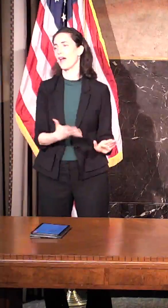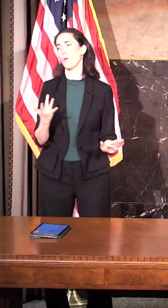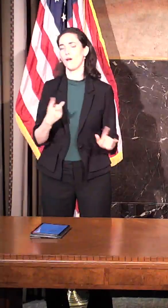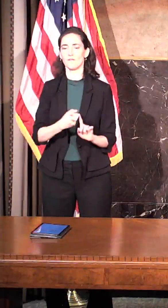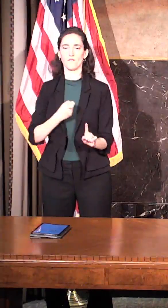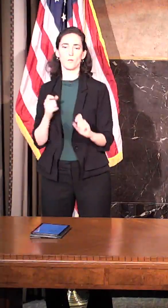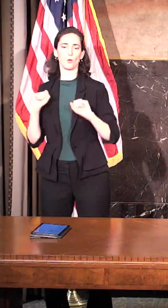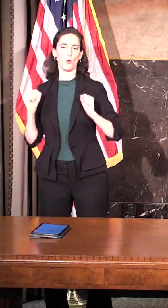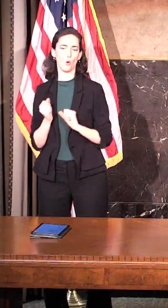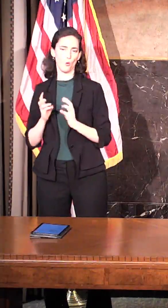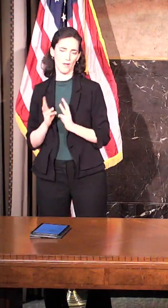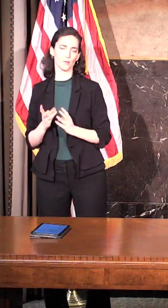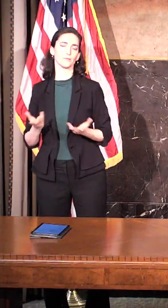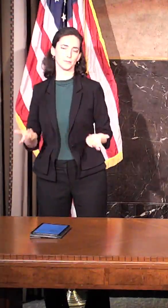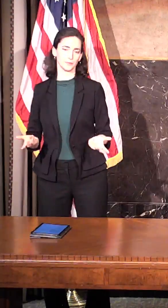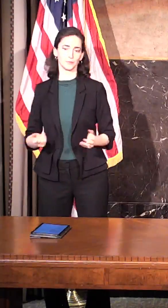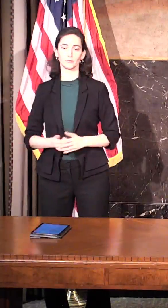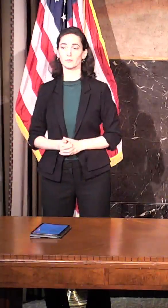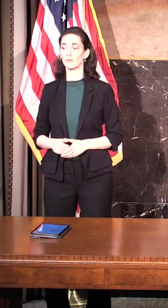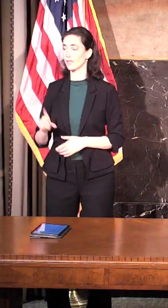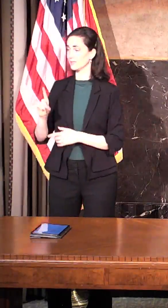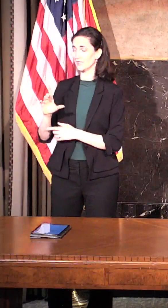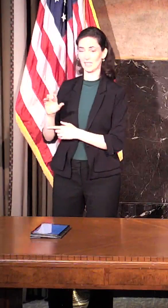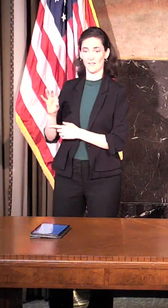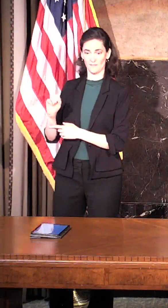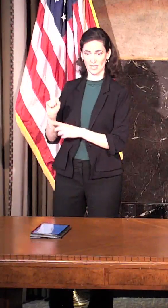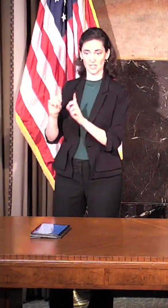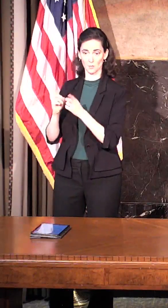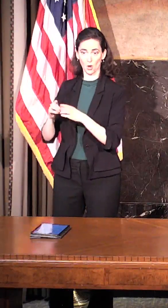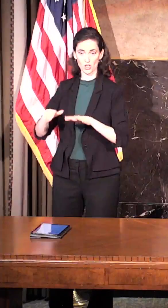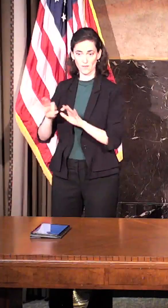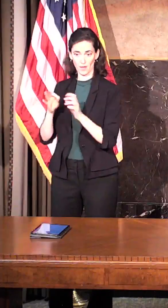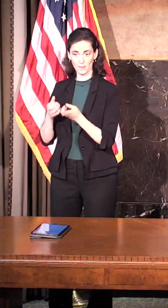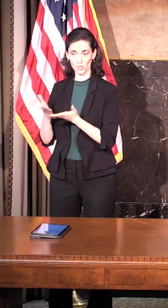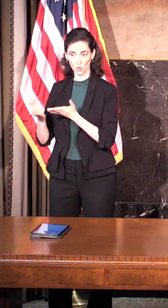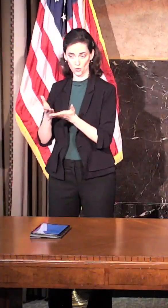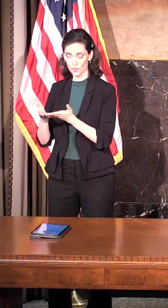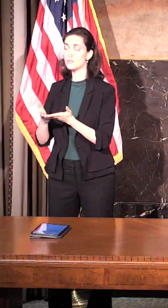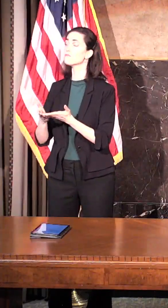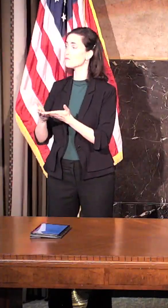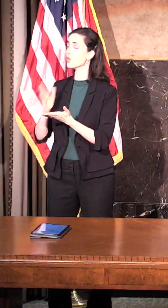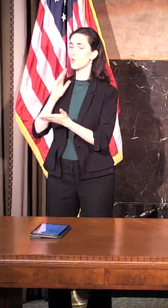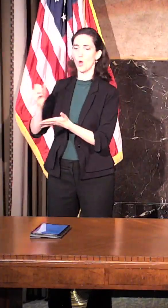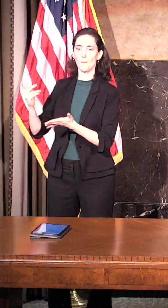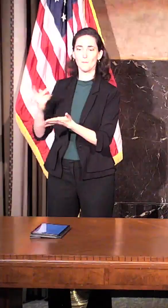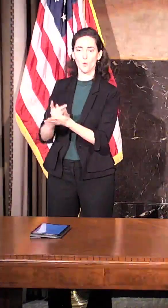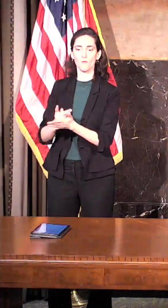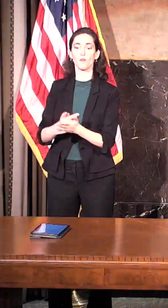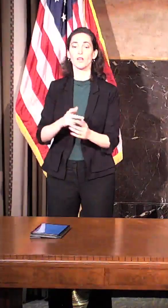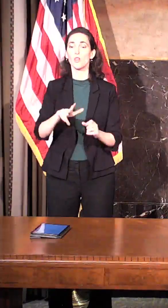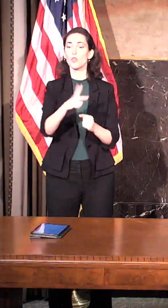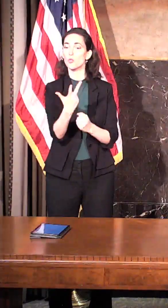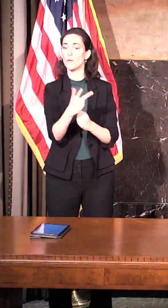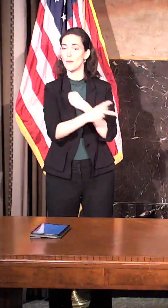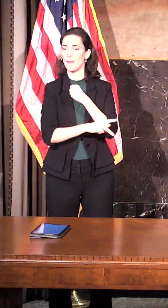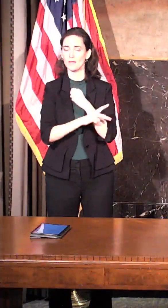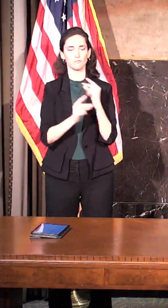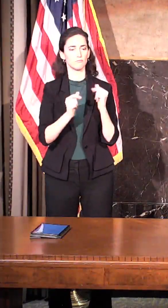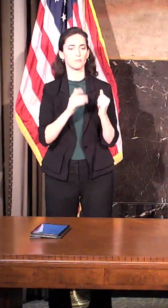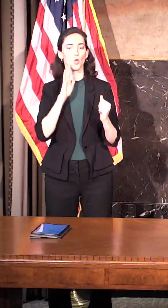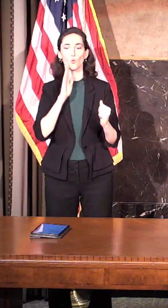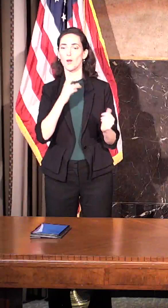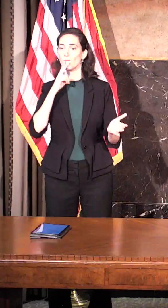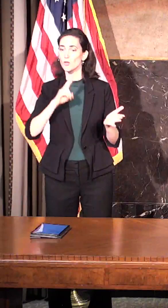The Department of Children and Family Services received federal approval for automatic SNAP benefit replacements for 3 parishes. Those